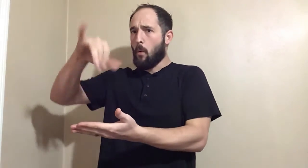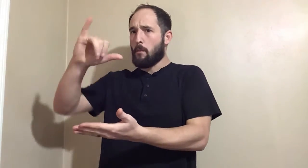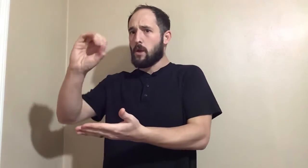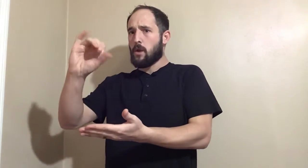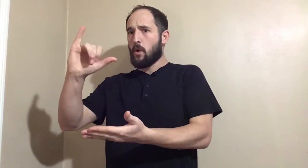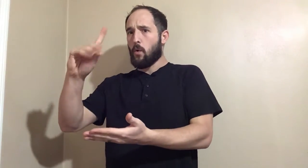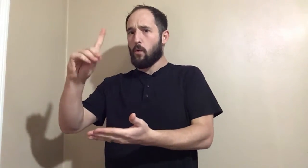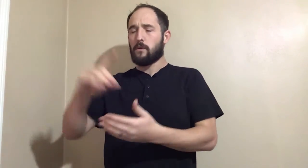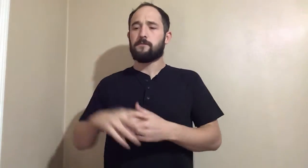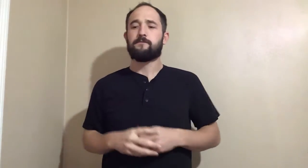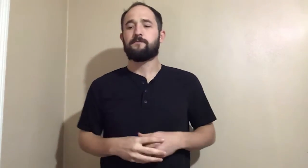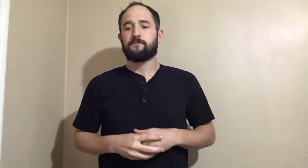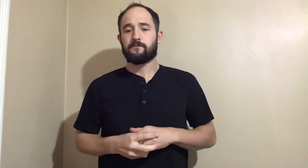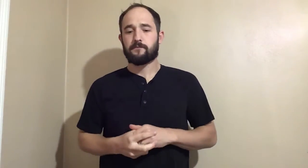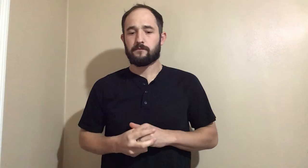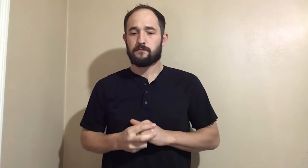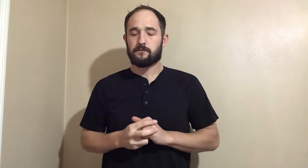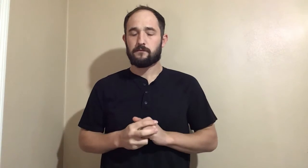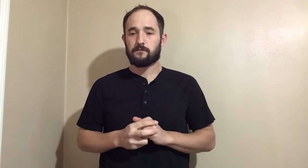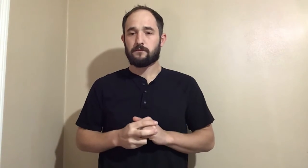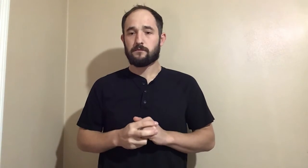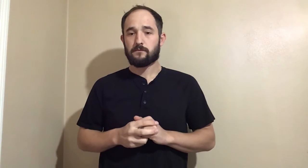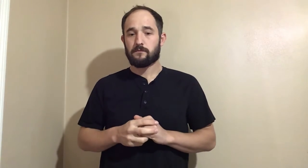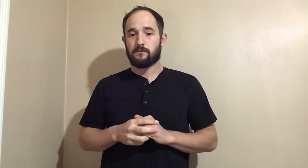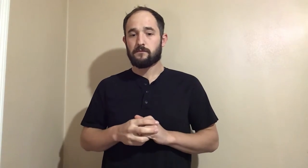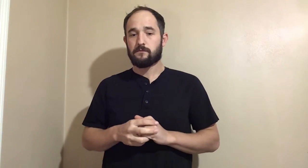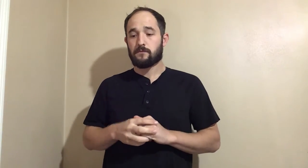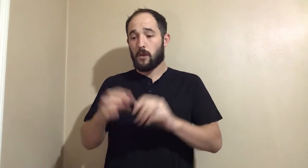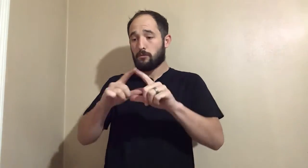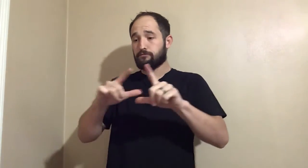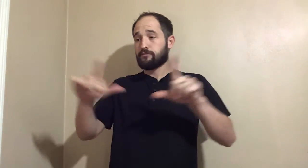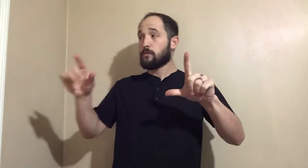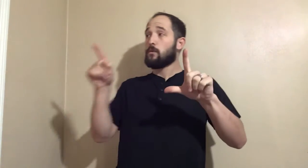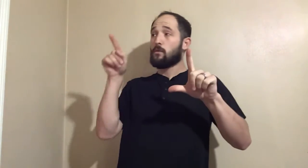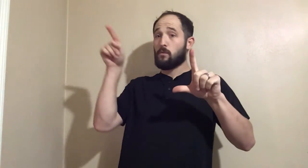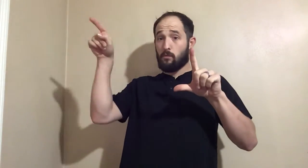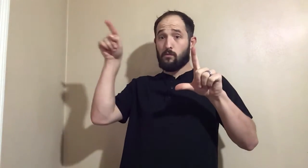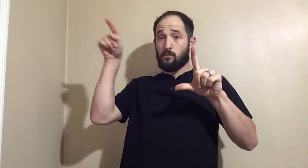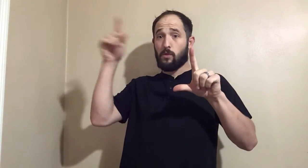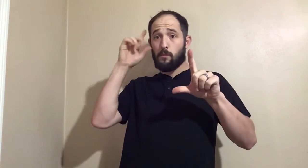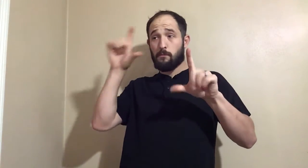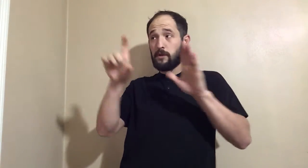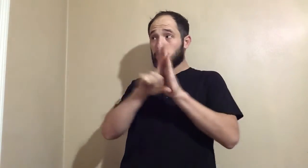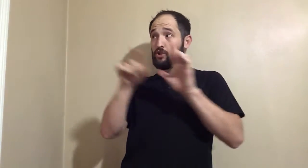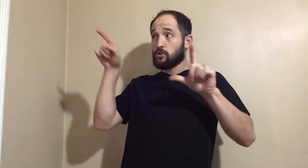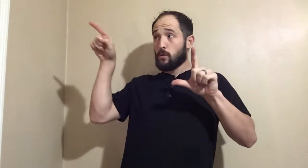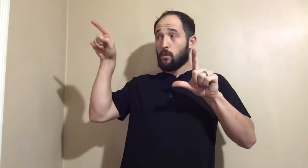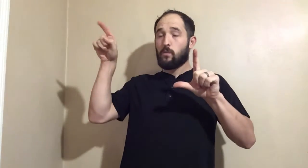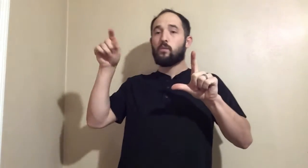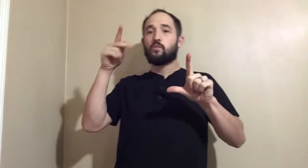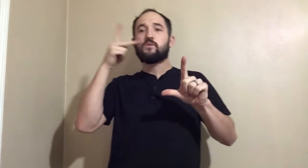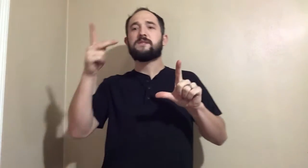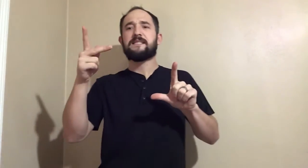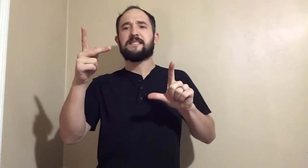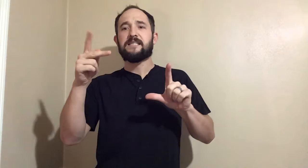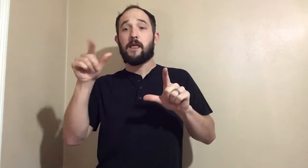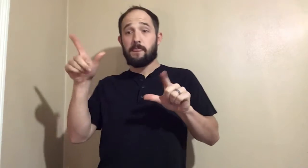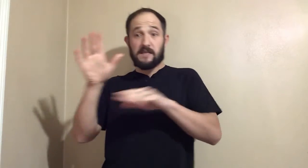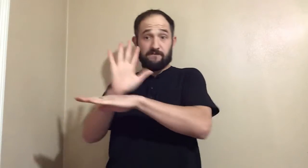picture in the right hand corner, that's Miss Lucy, and if you see her in this video, she's having